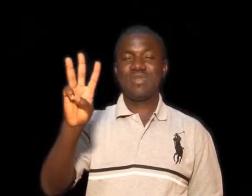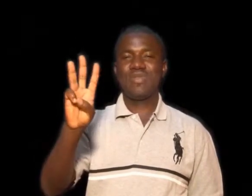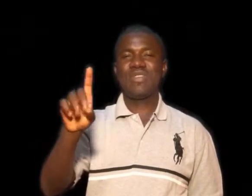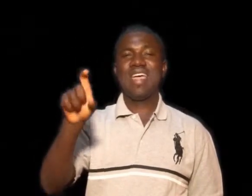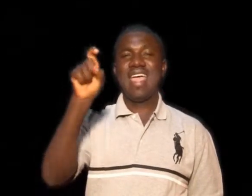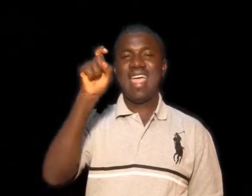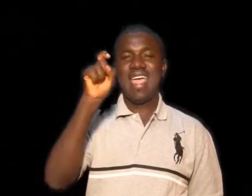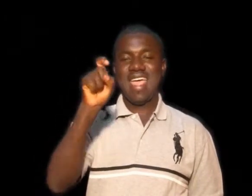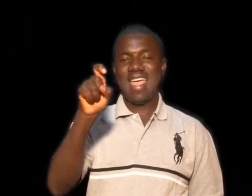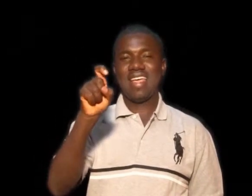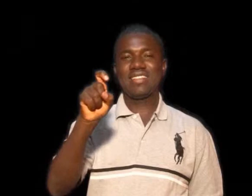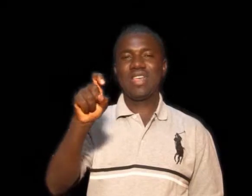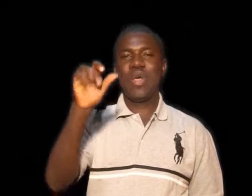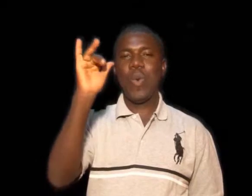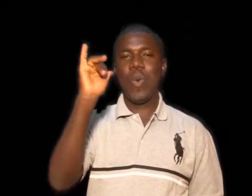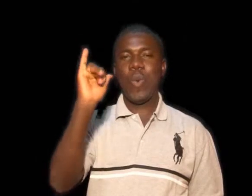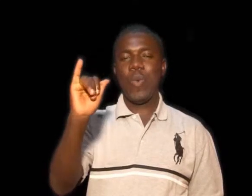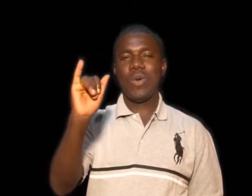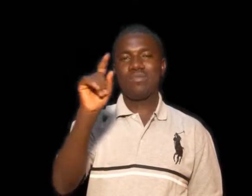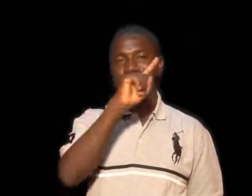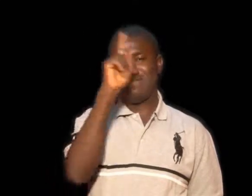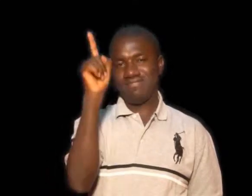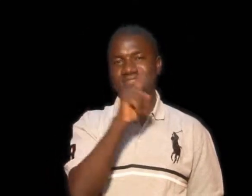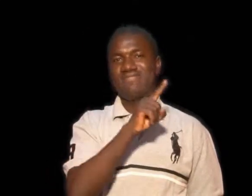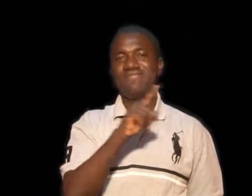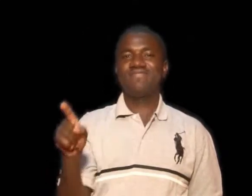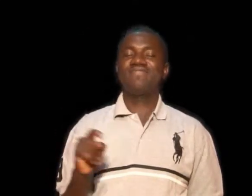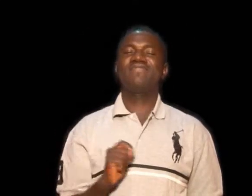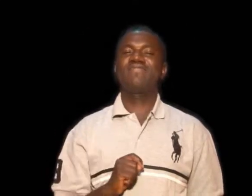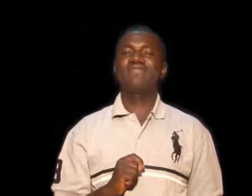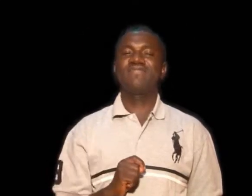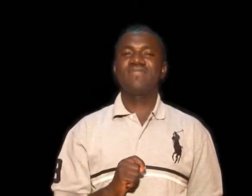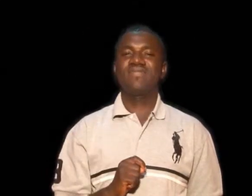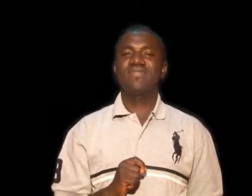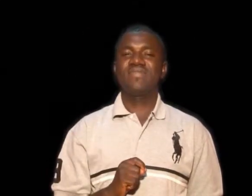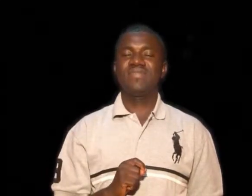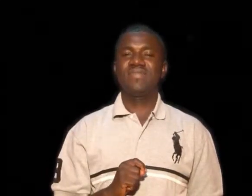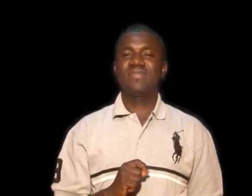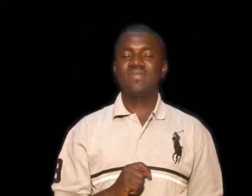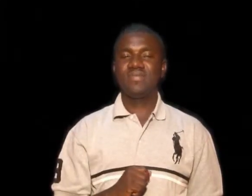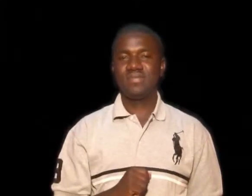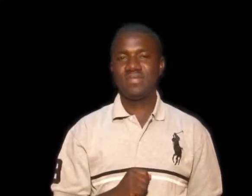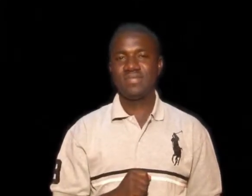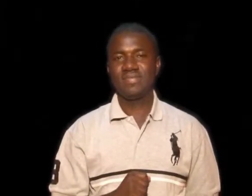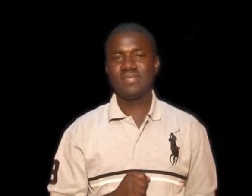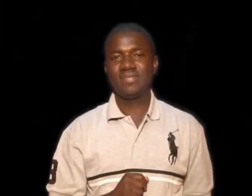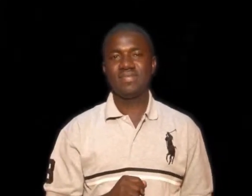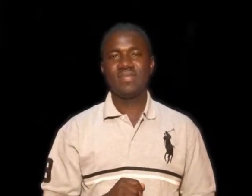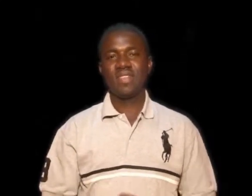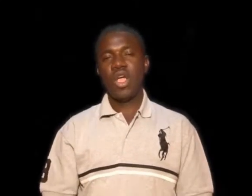U, V, W, X, Y, Z.